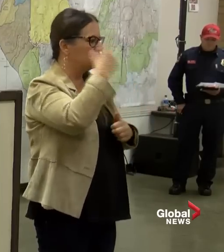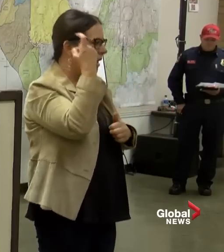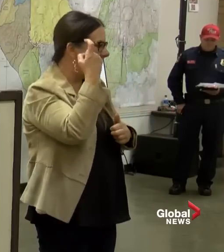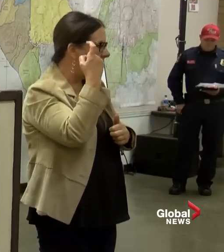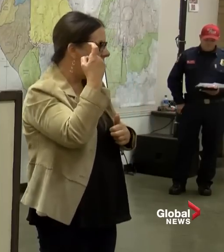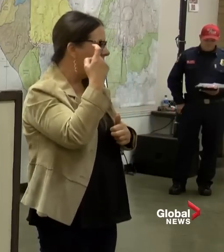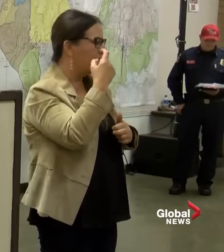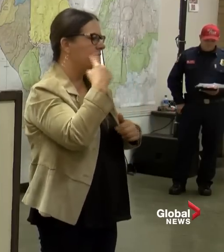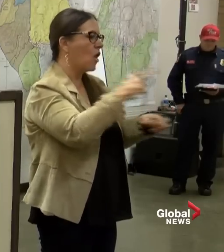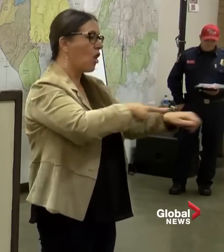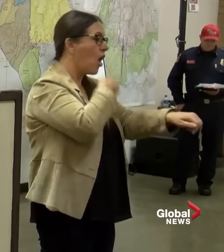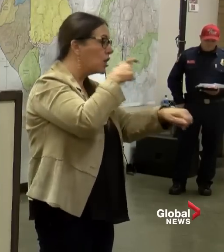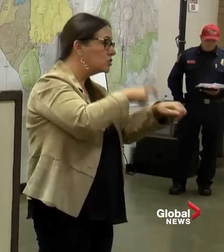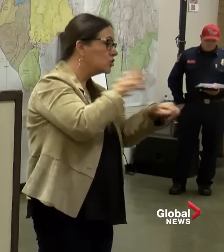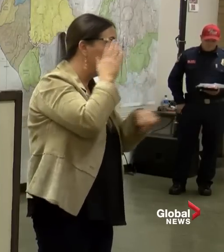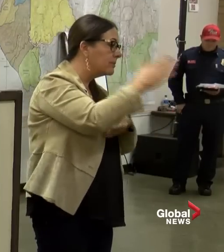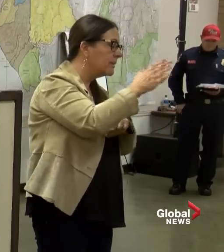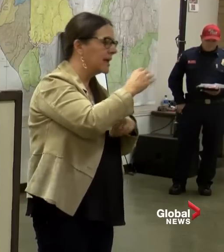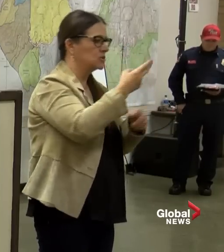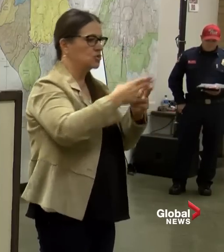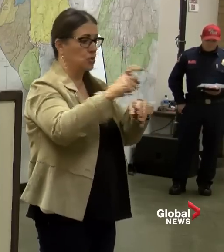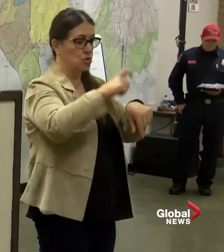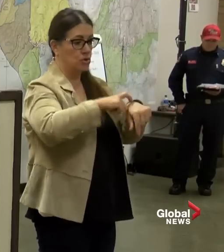the long-term needs.